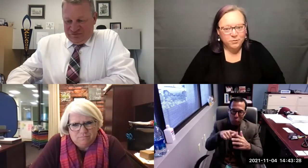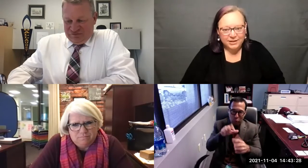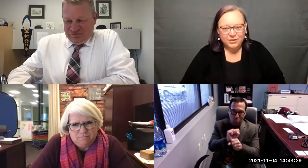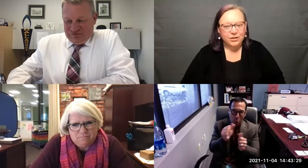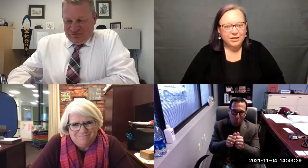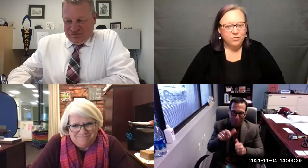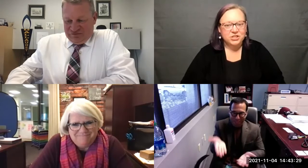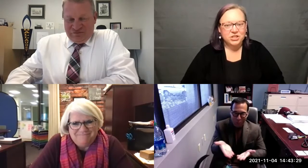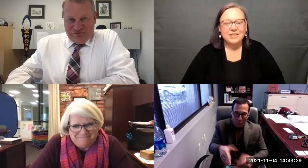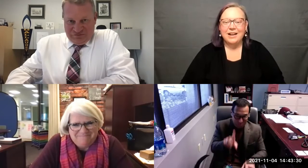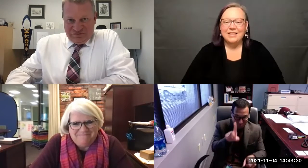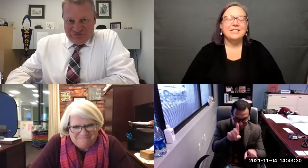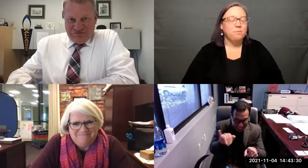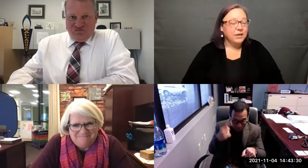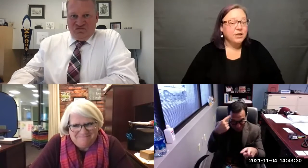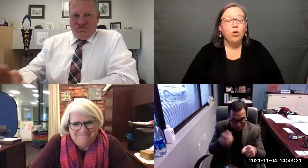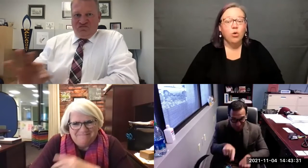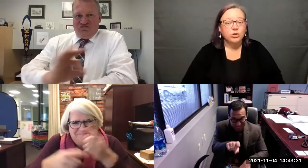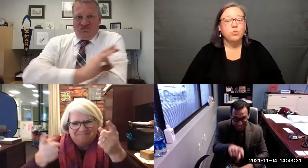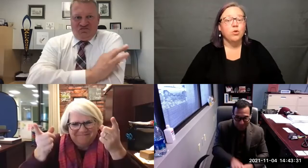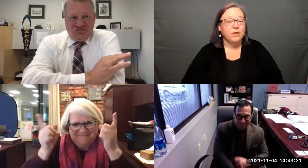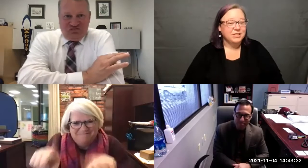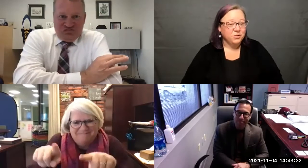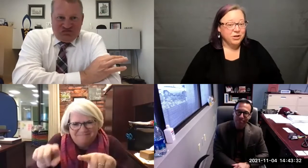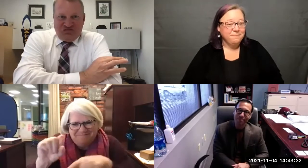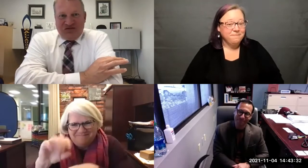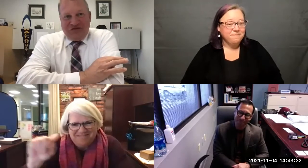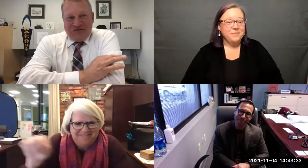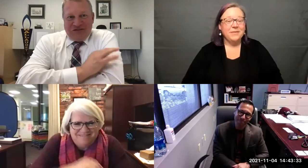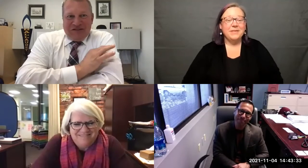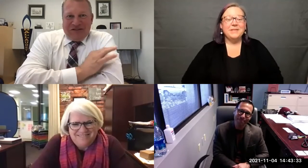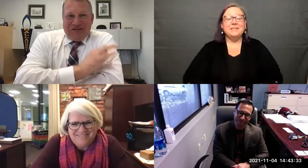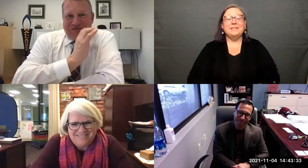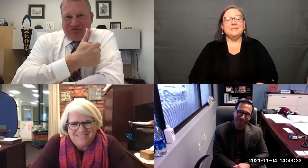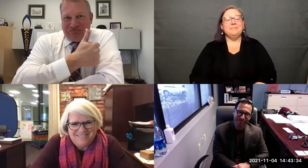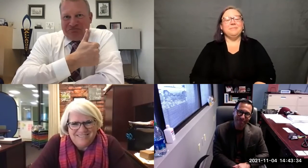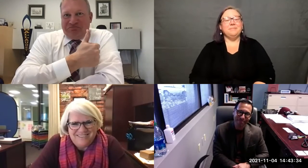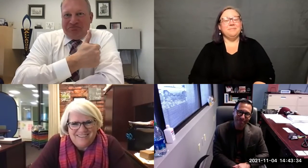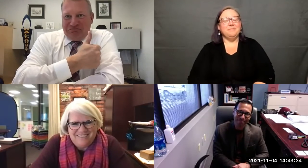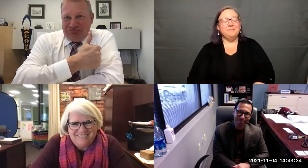with early intervention. And I think it's a big goal to work with. Do you agree? I do, Scott.